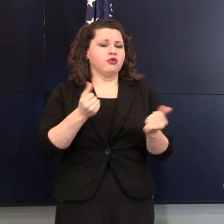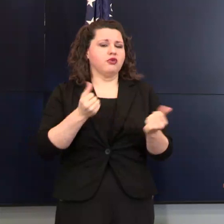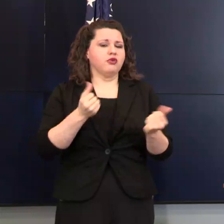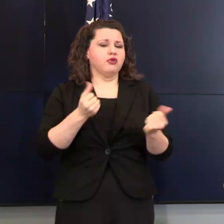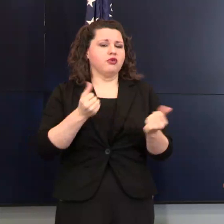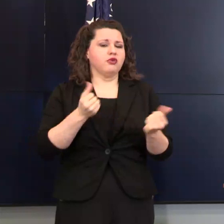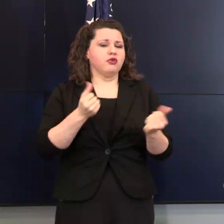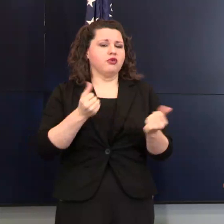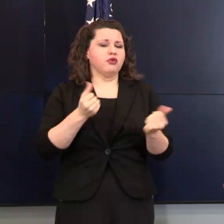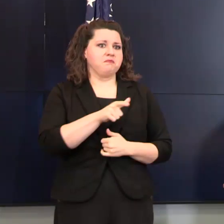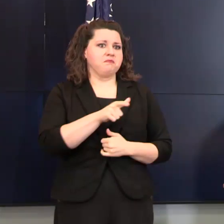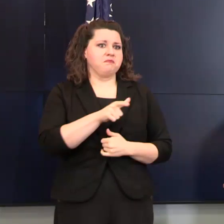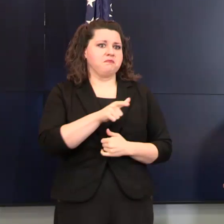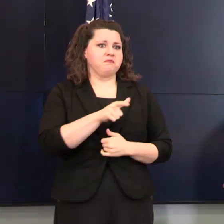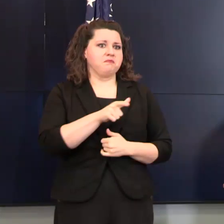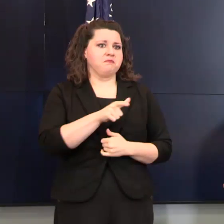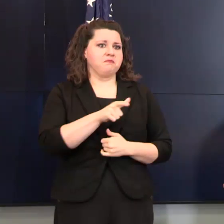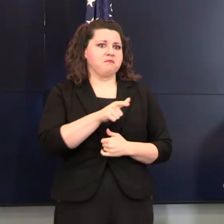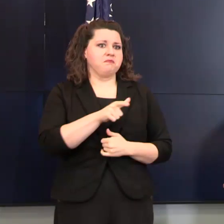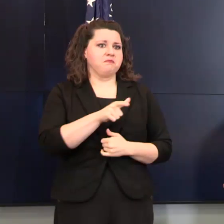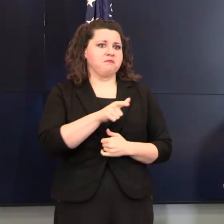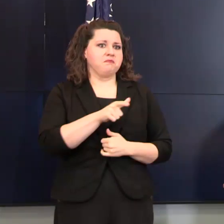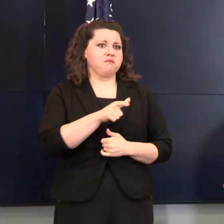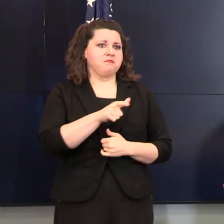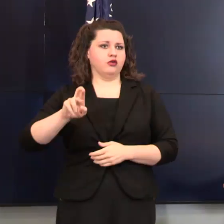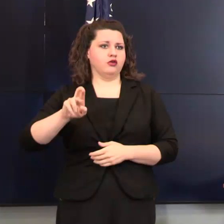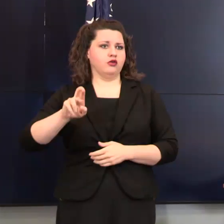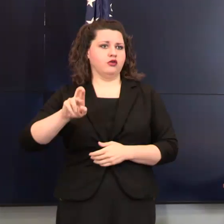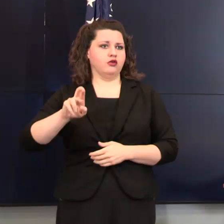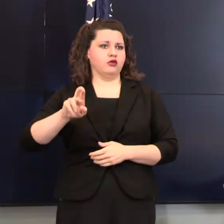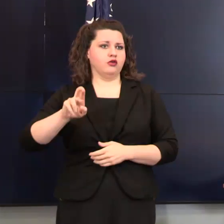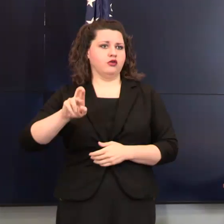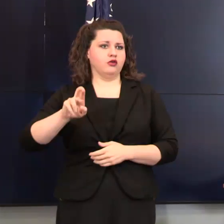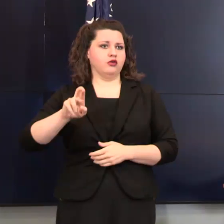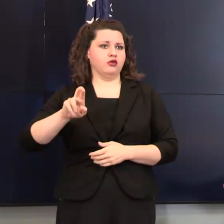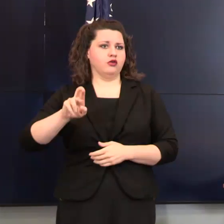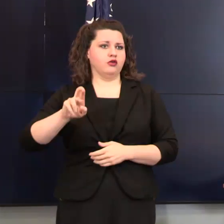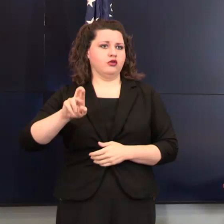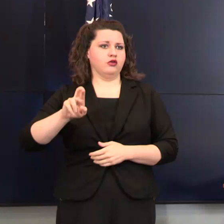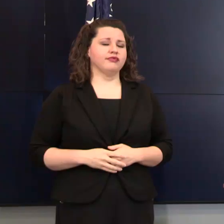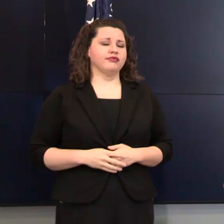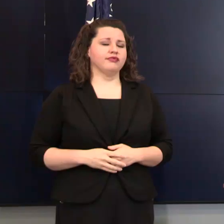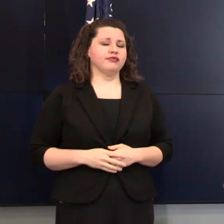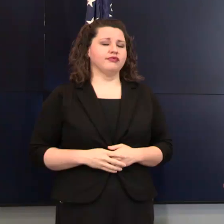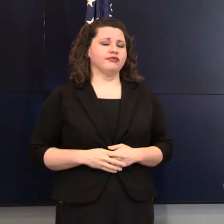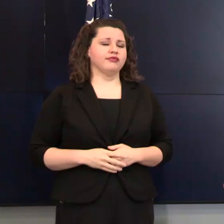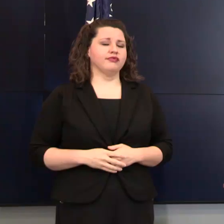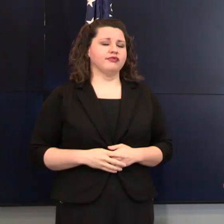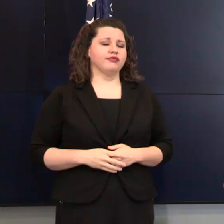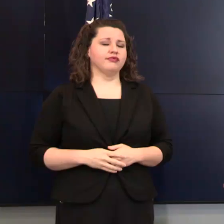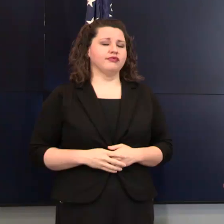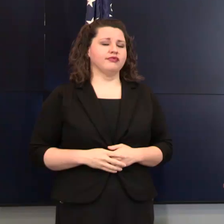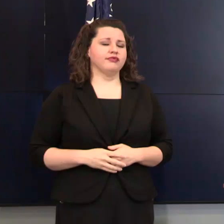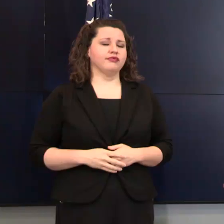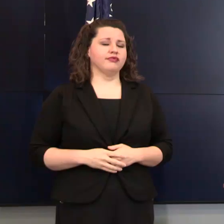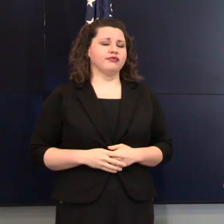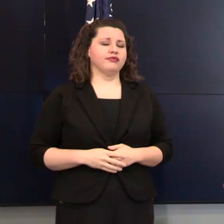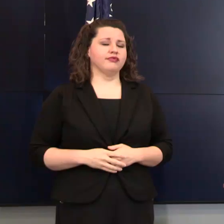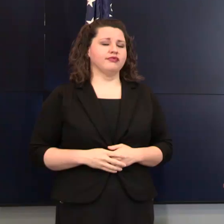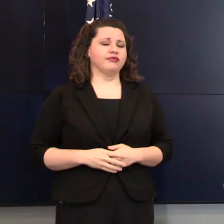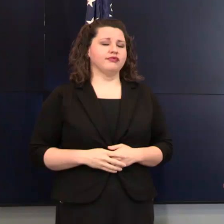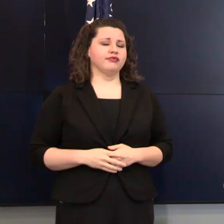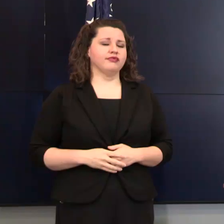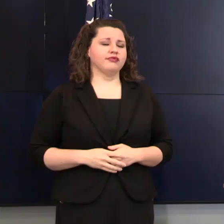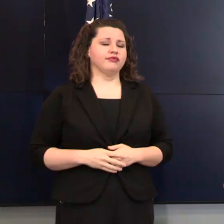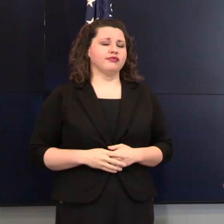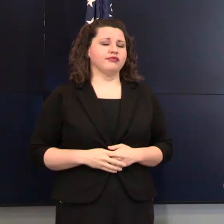as really helping us provide our workforce with the PPE that they need to be safe.